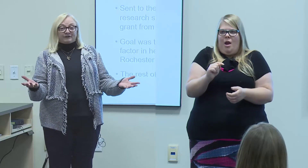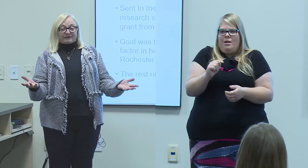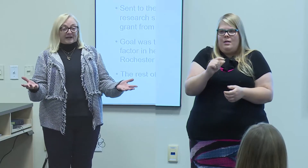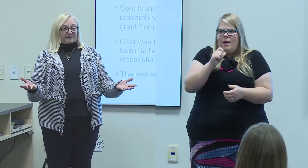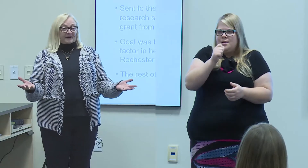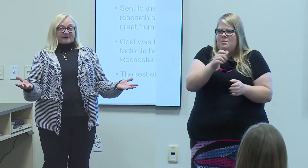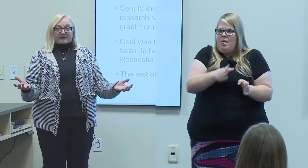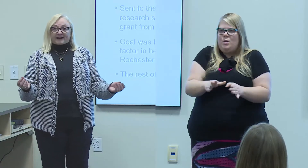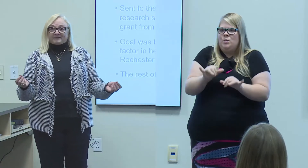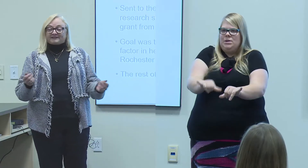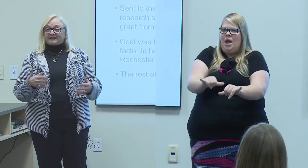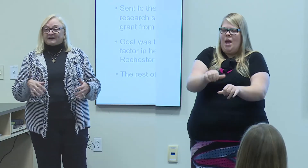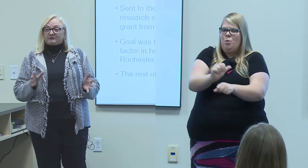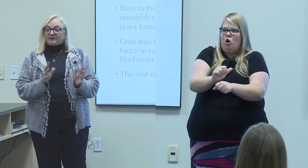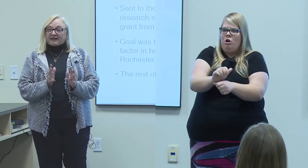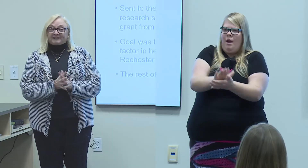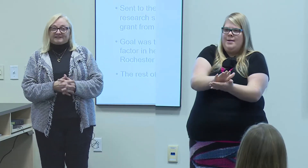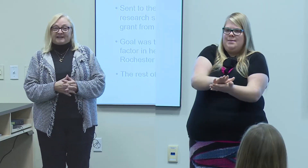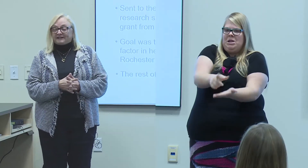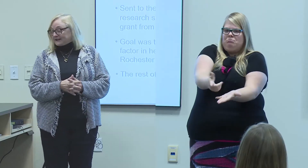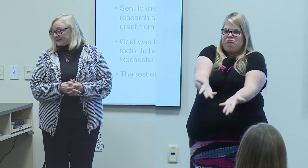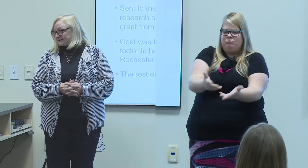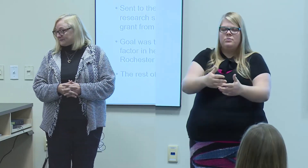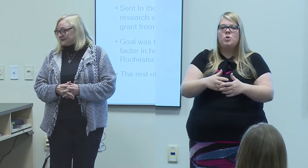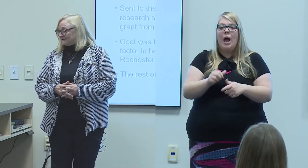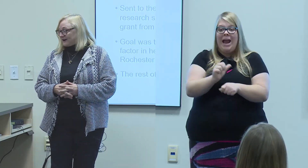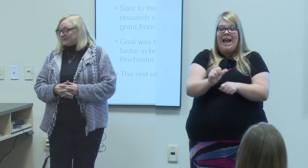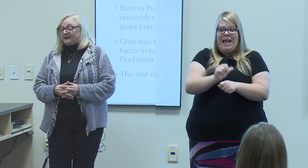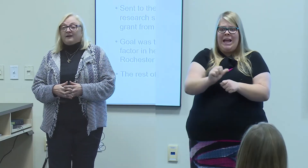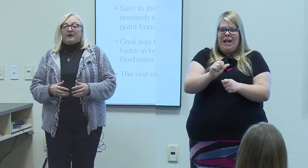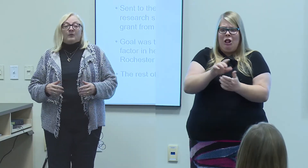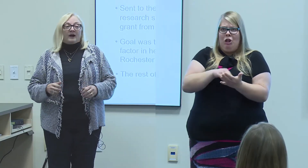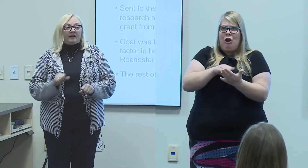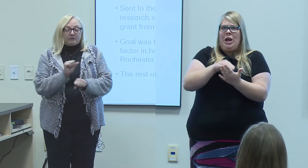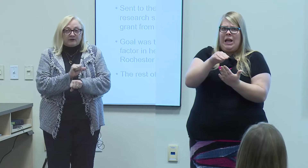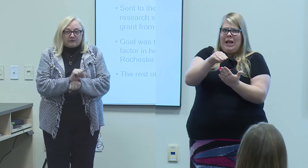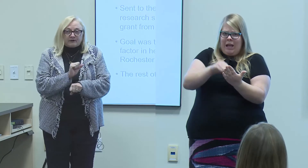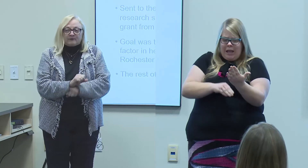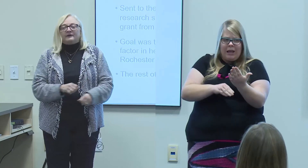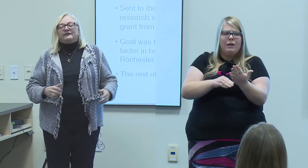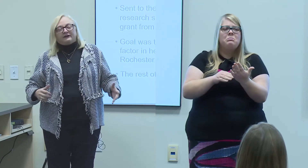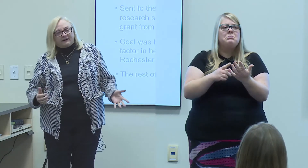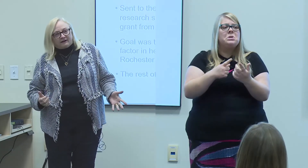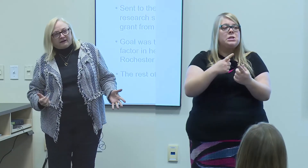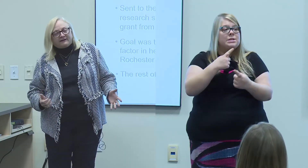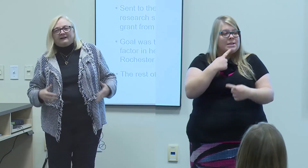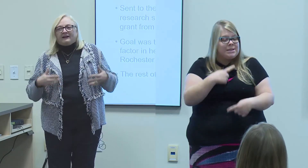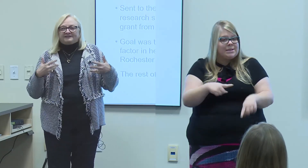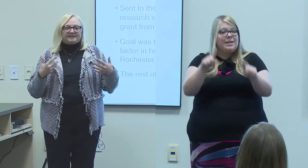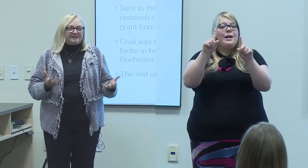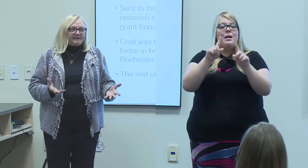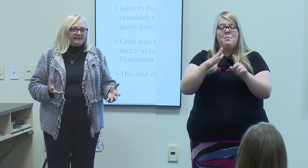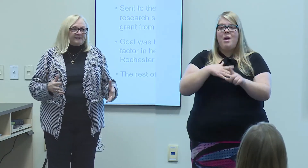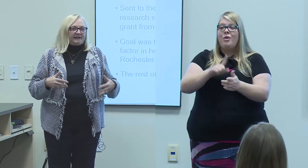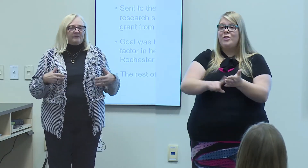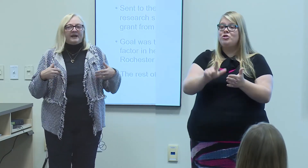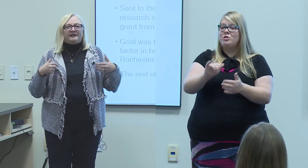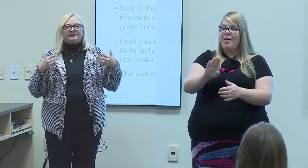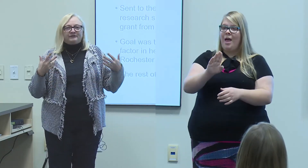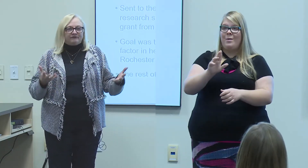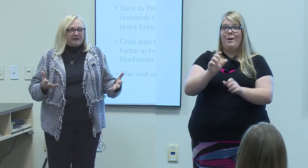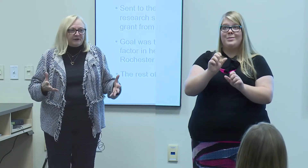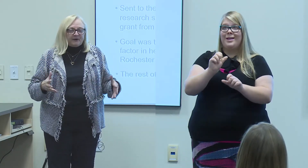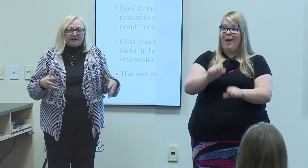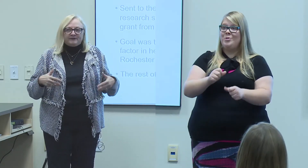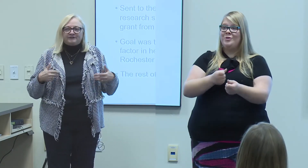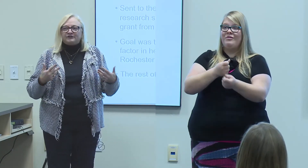I never learned how to write a grant because I never planned to stay in an academic environment. Well, work, very hard. I succeeded. I